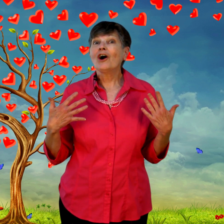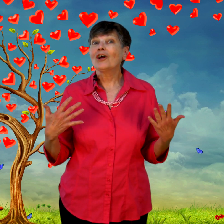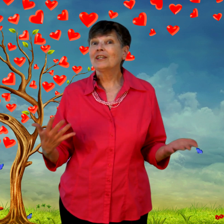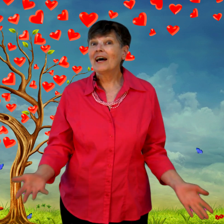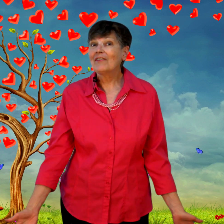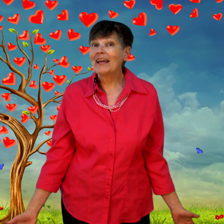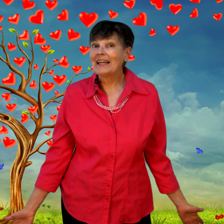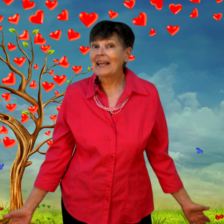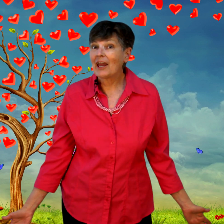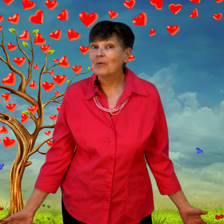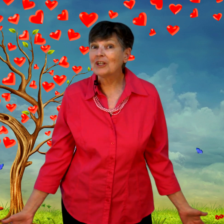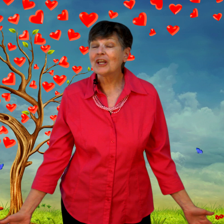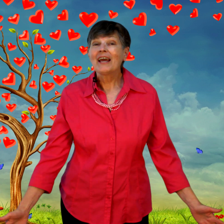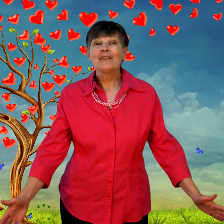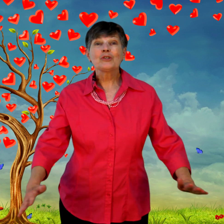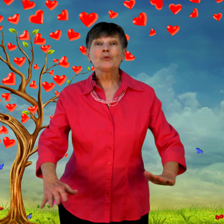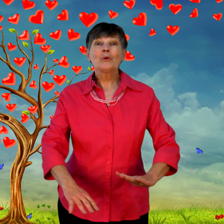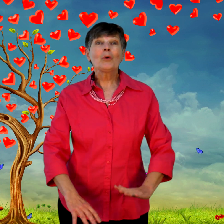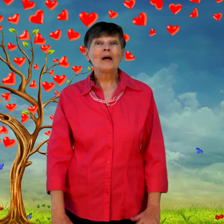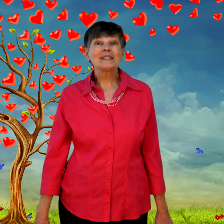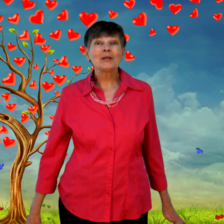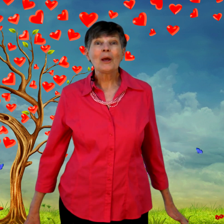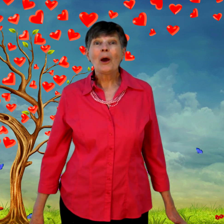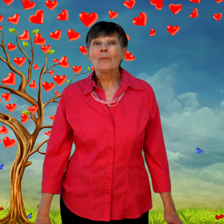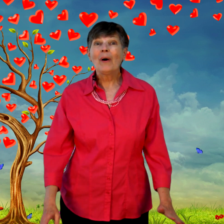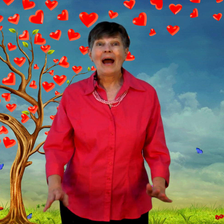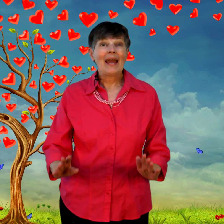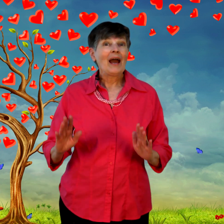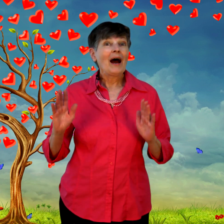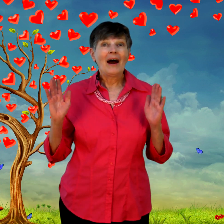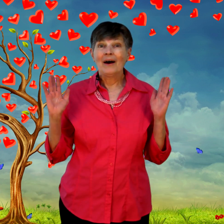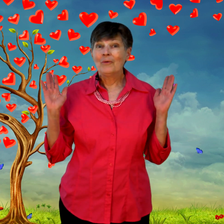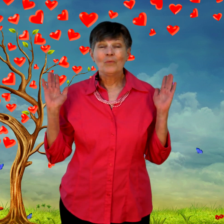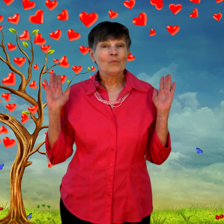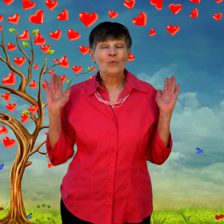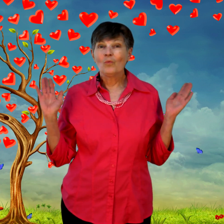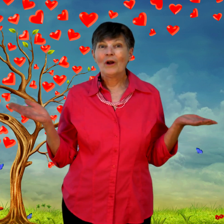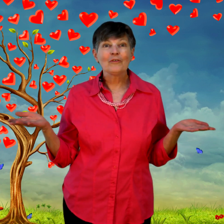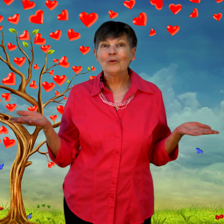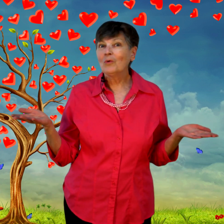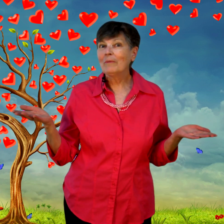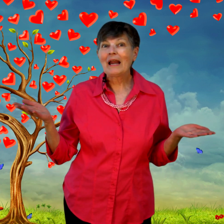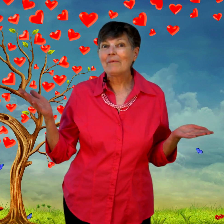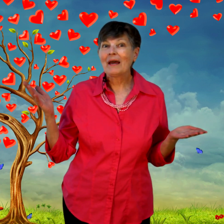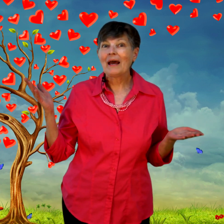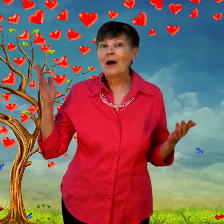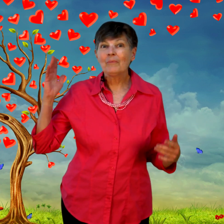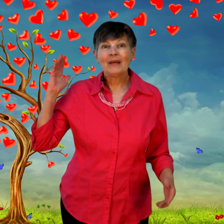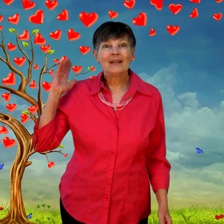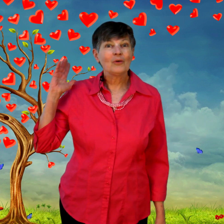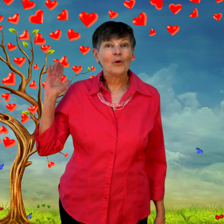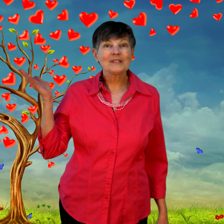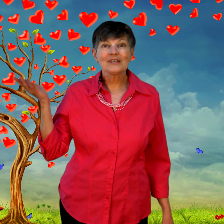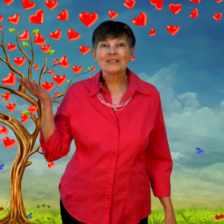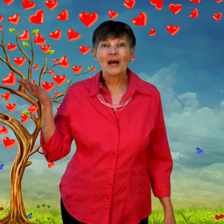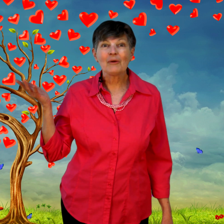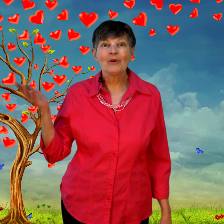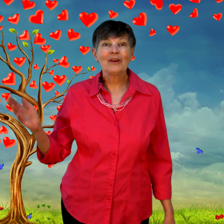called Love in Any Language. And this was requested by a wonderful woman I met up in Quartz Hills Library. Her